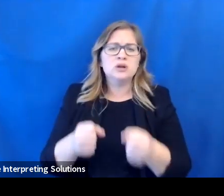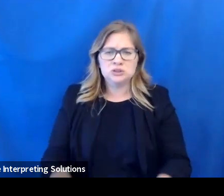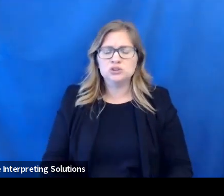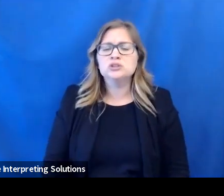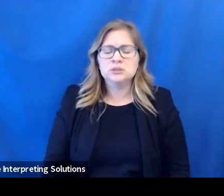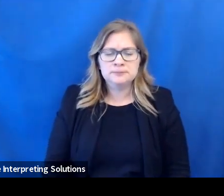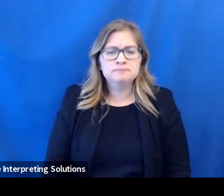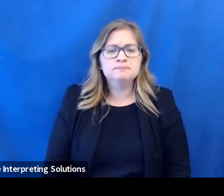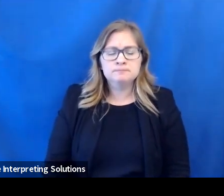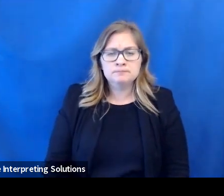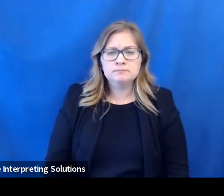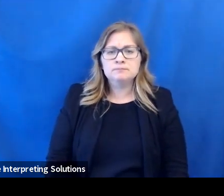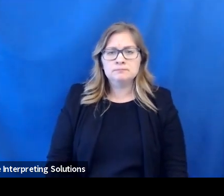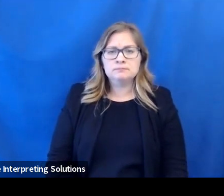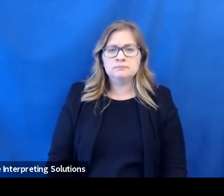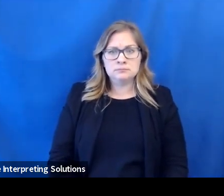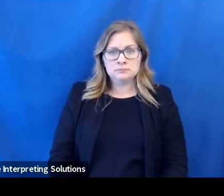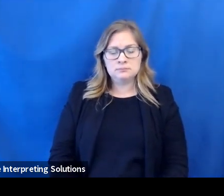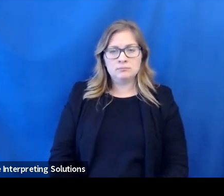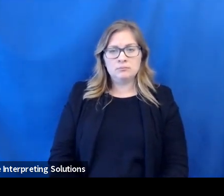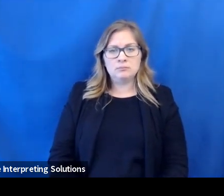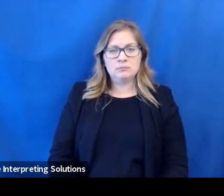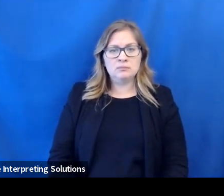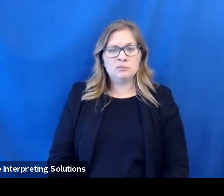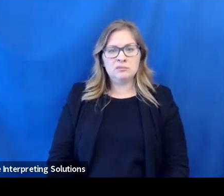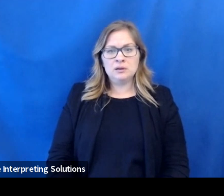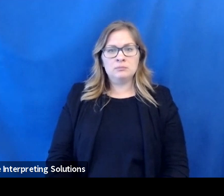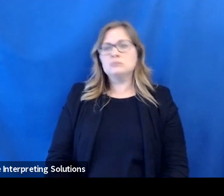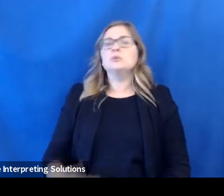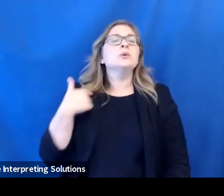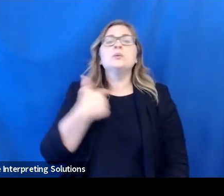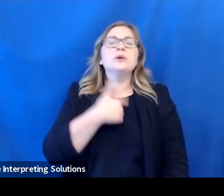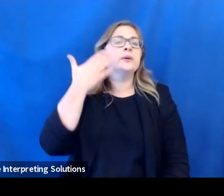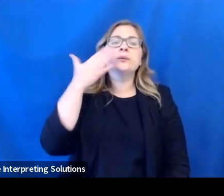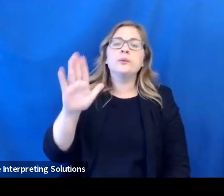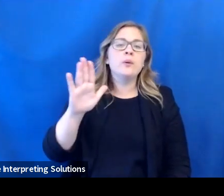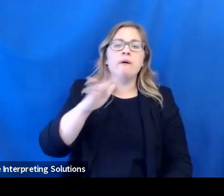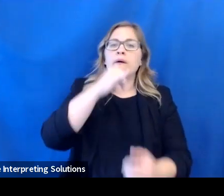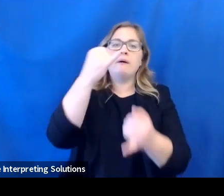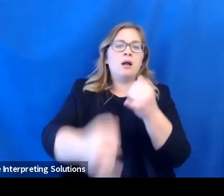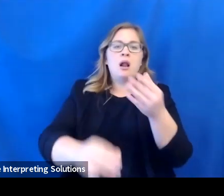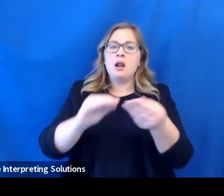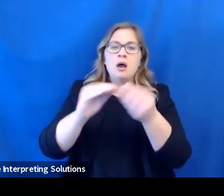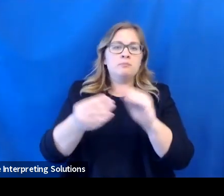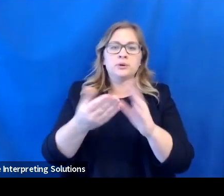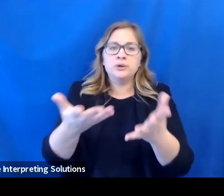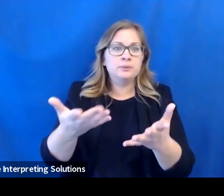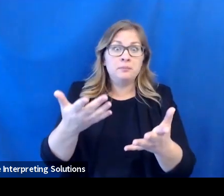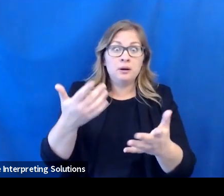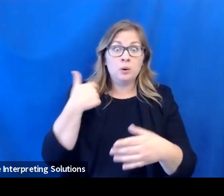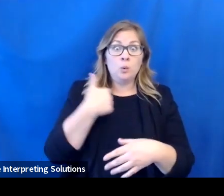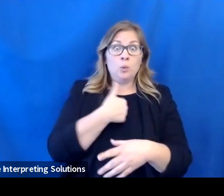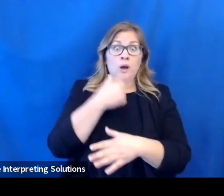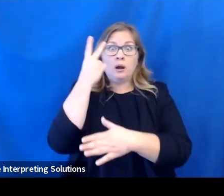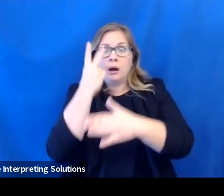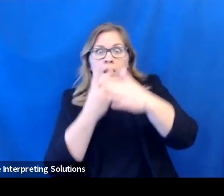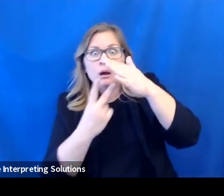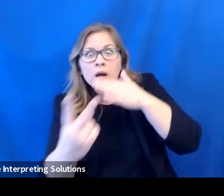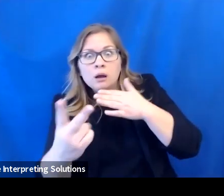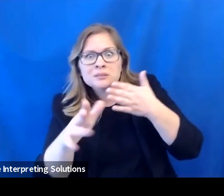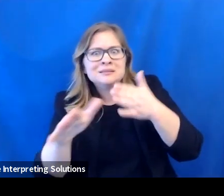the end number is. It was never meant to necessarily predict fatalities. It was meant to predict actions